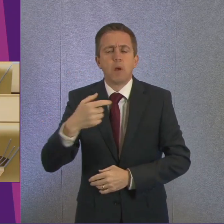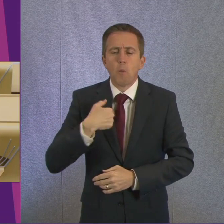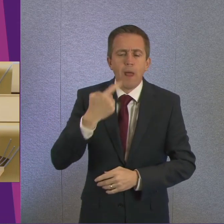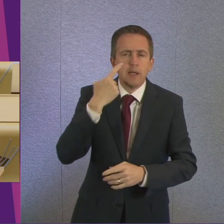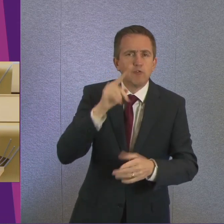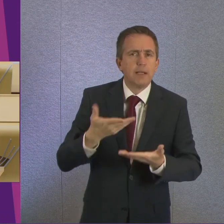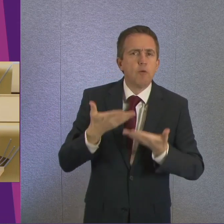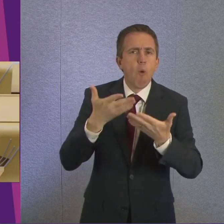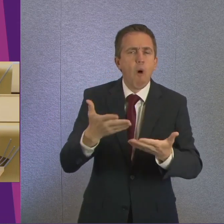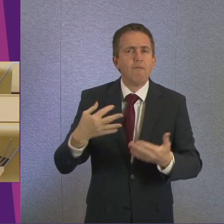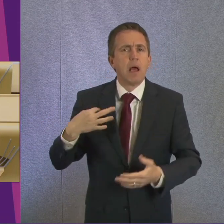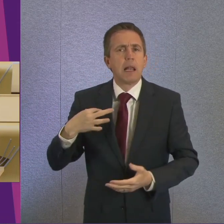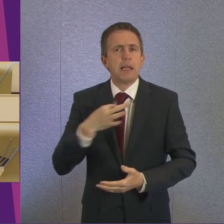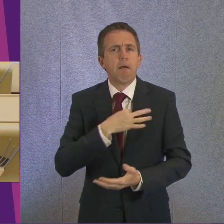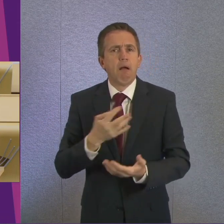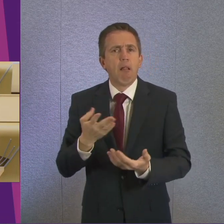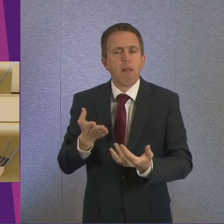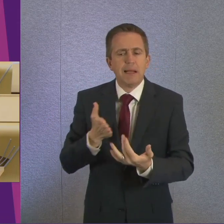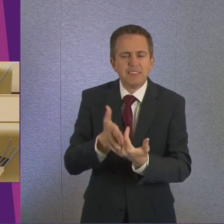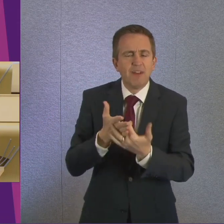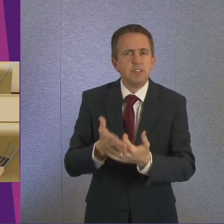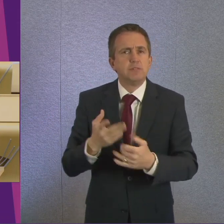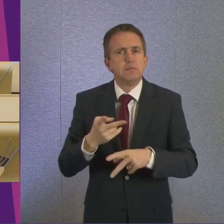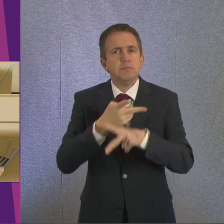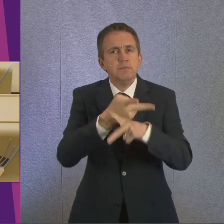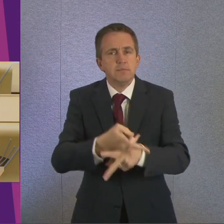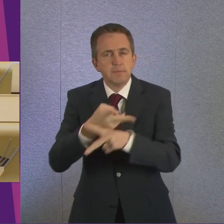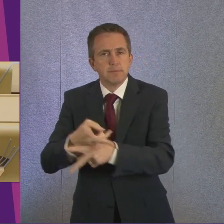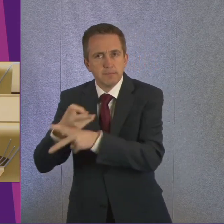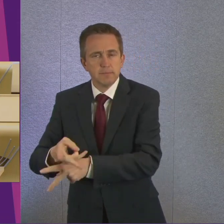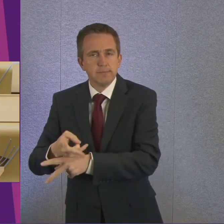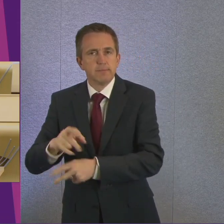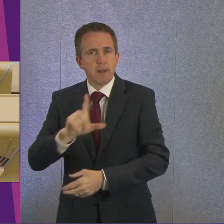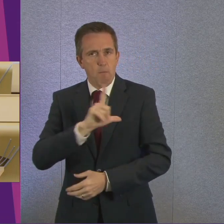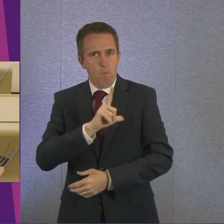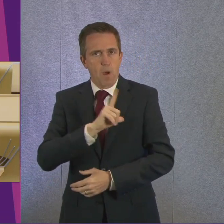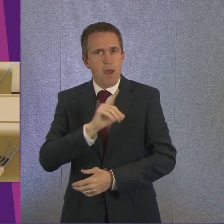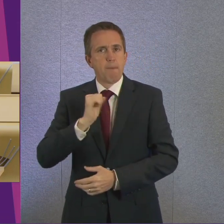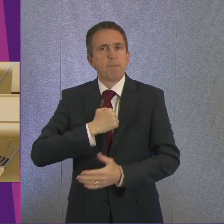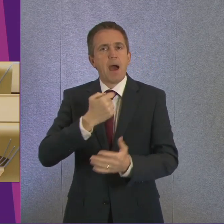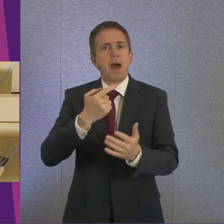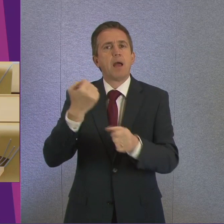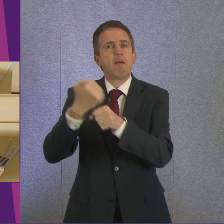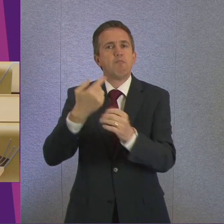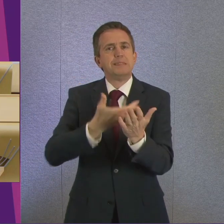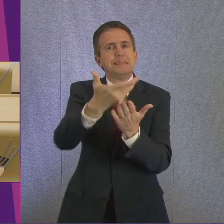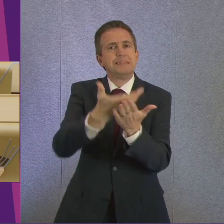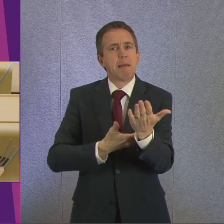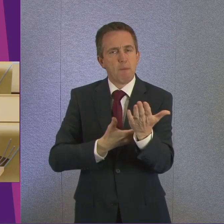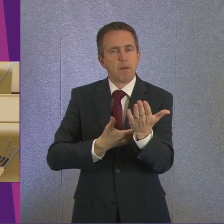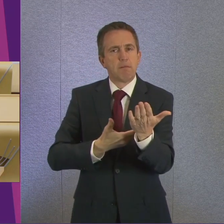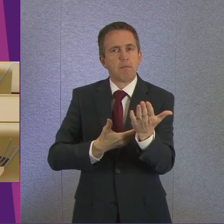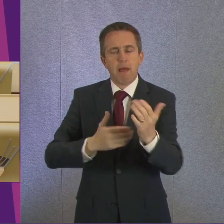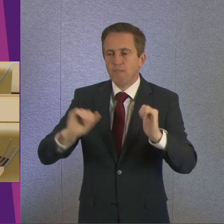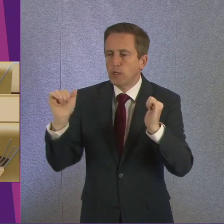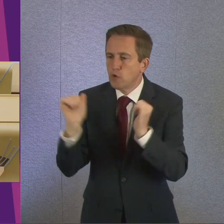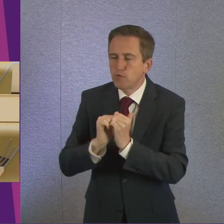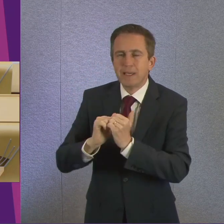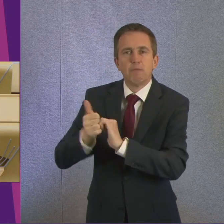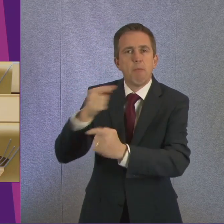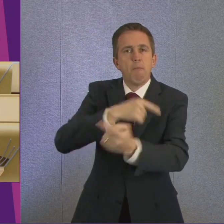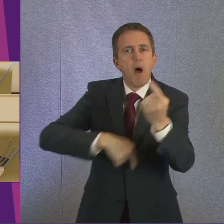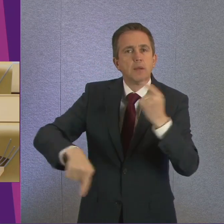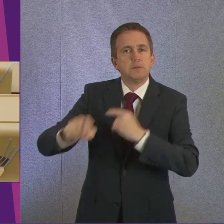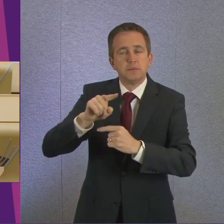clinical intervention and oversight. And that's why I said in the statement that I had worked with partners to secure their agreement, and